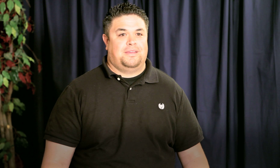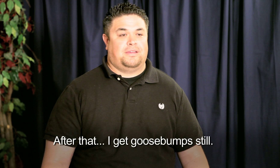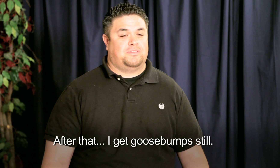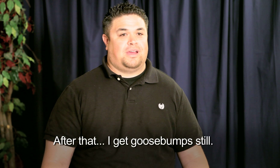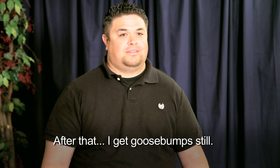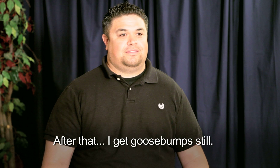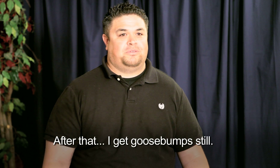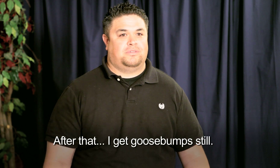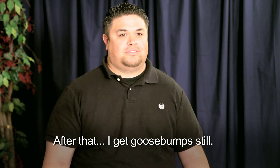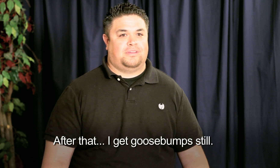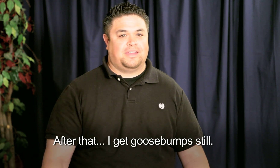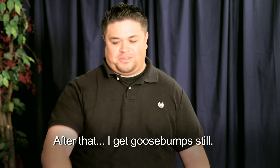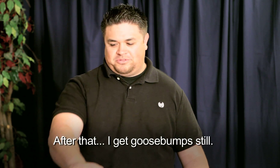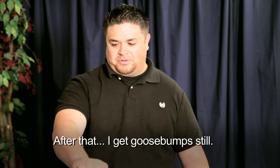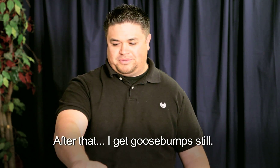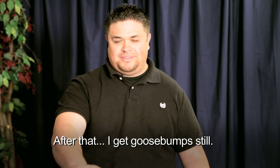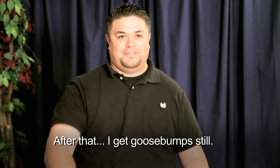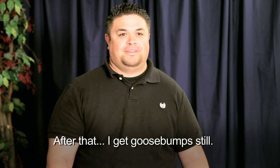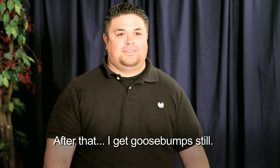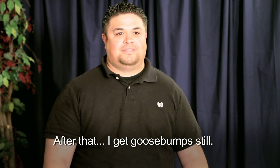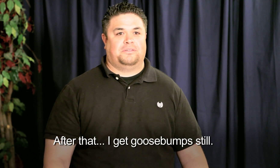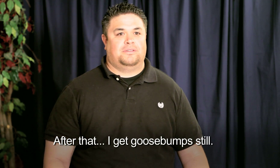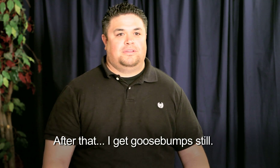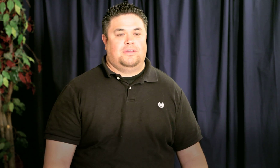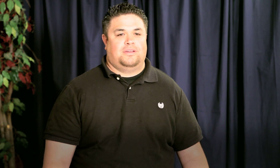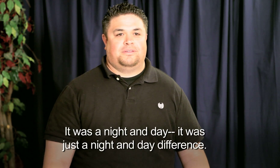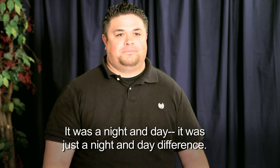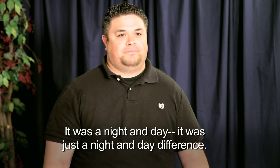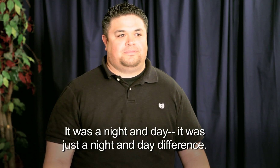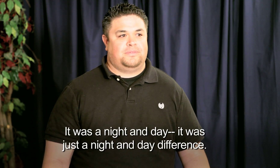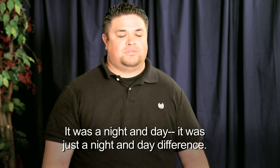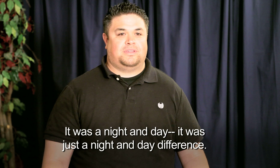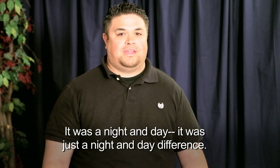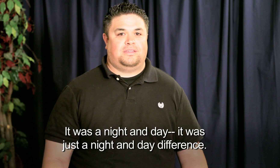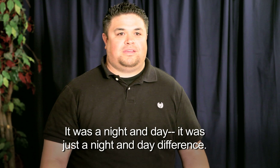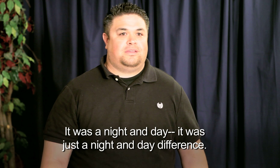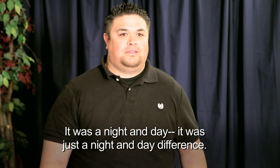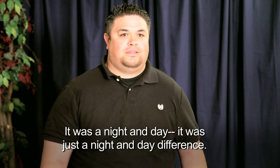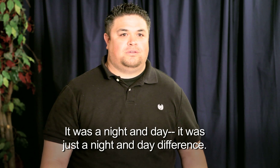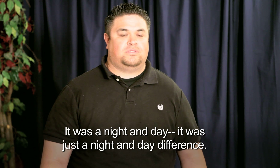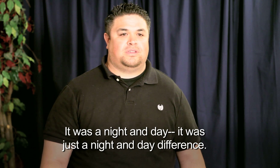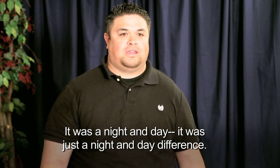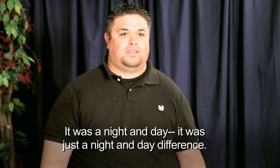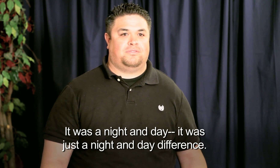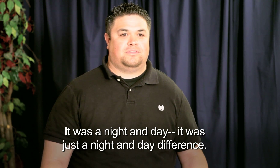After that, it was, I get goosebumps still. It was a night and day. It was just a night and day difference.